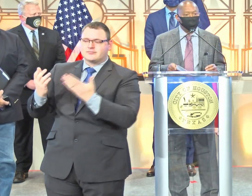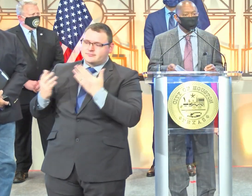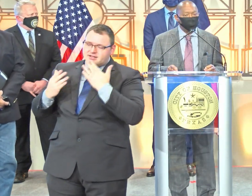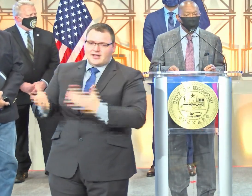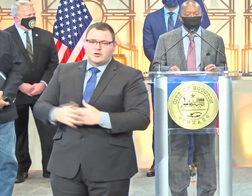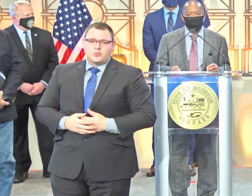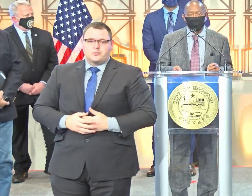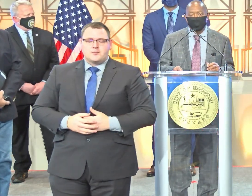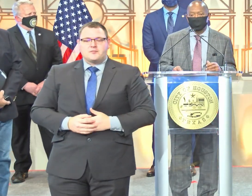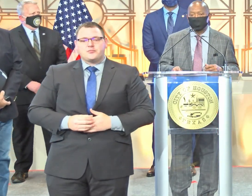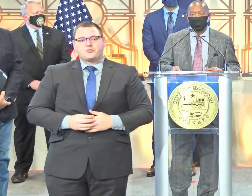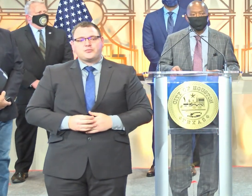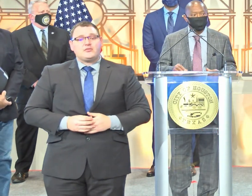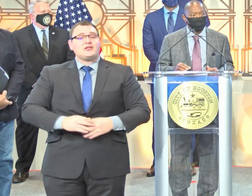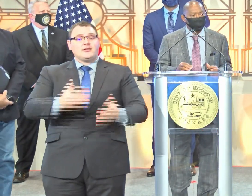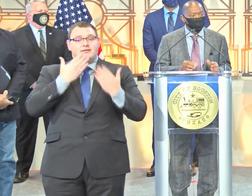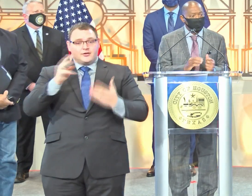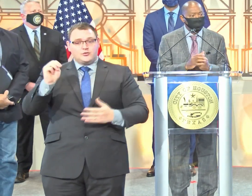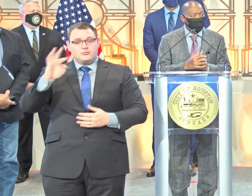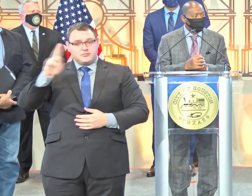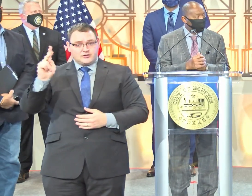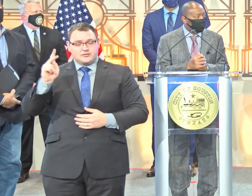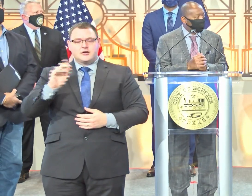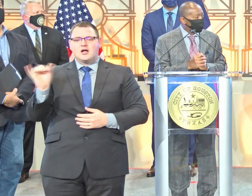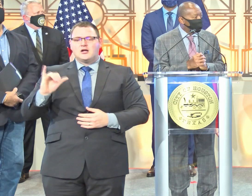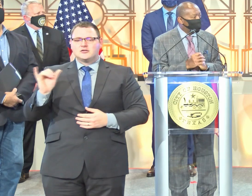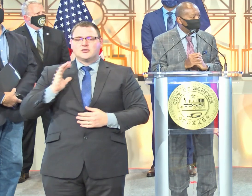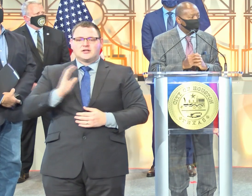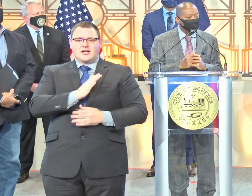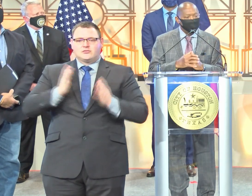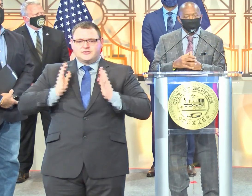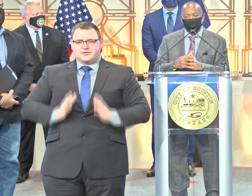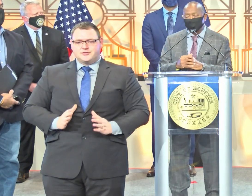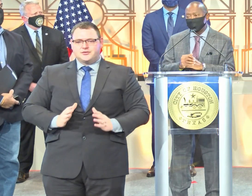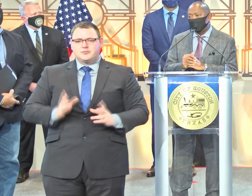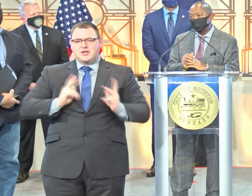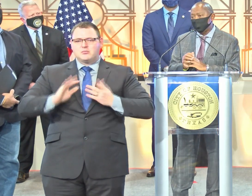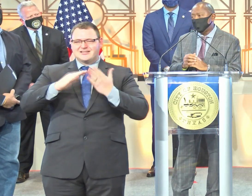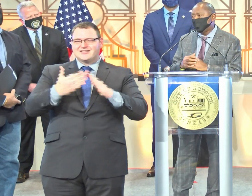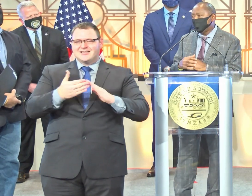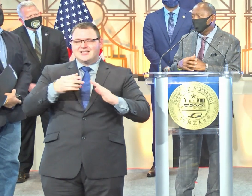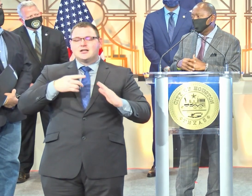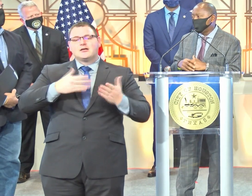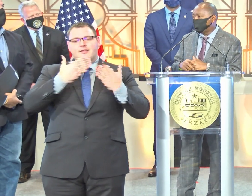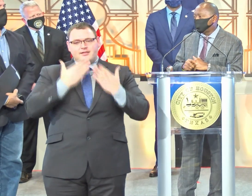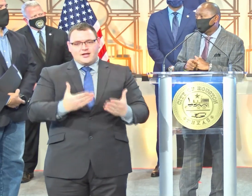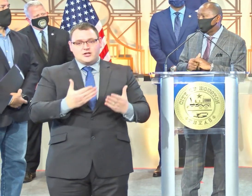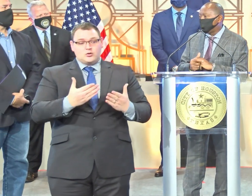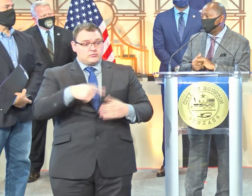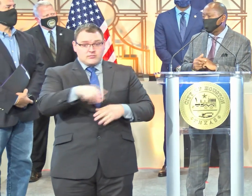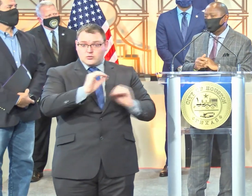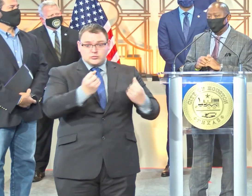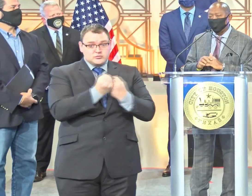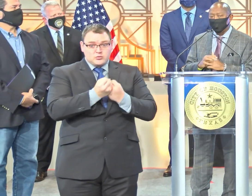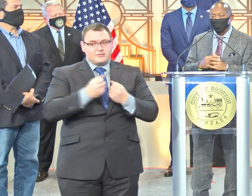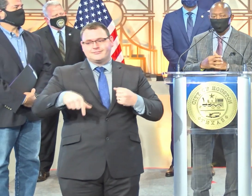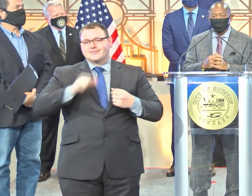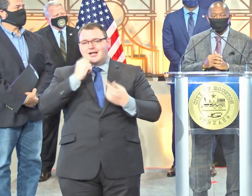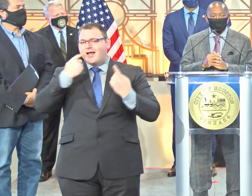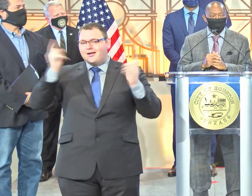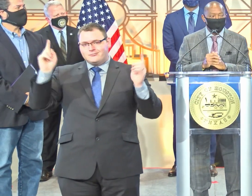County. I greatly appreciate the mayor's leadership on this. I greatly appreciate Judge Hidalgo,